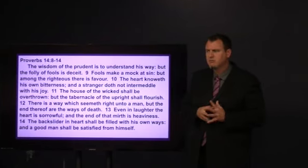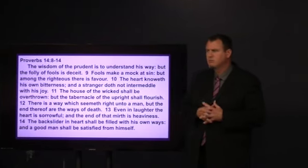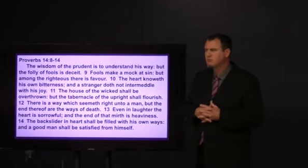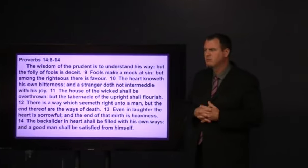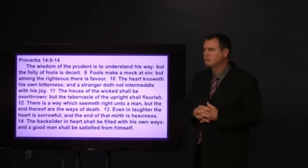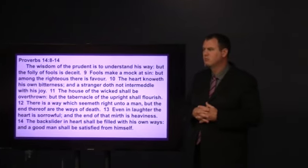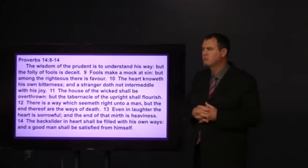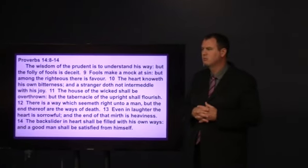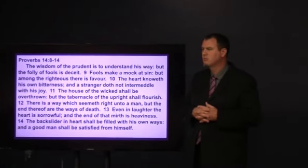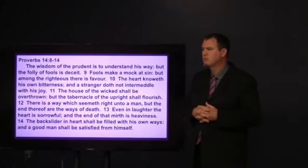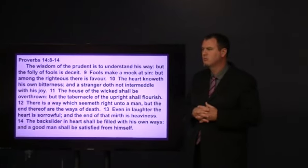What does this mean?